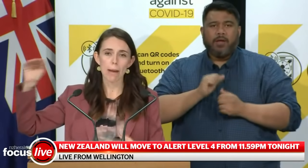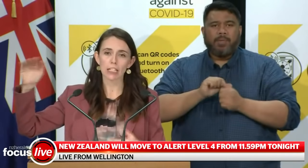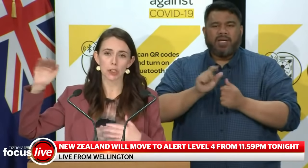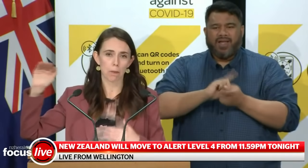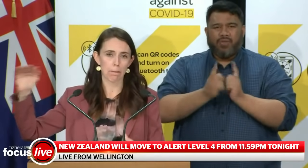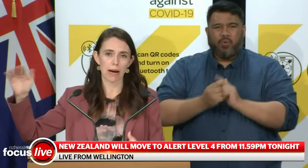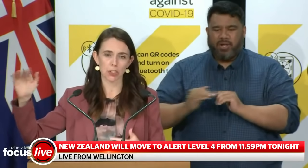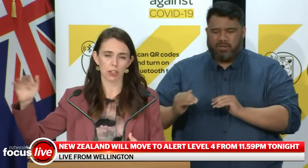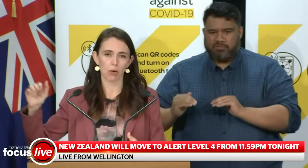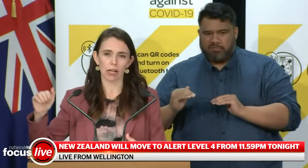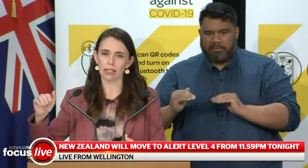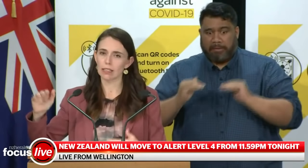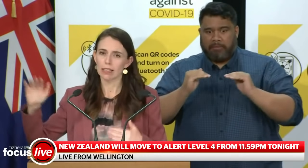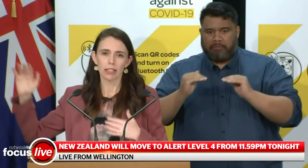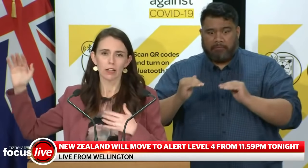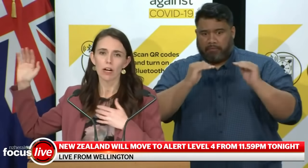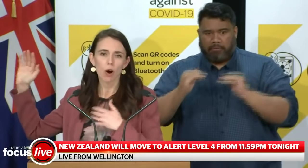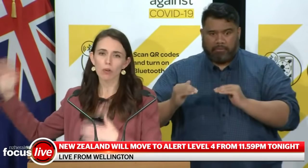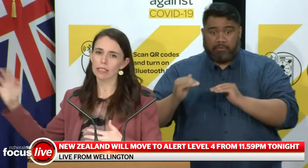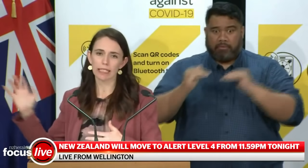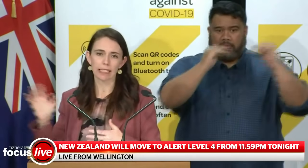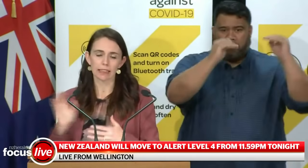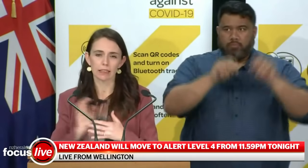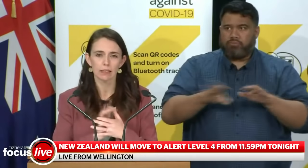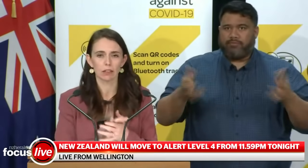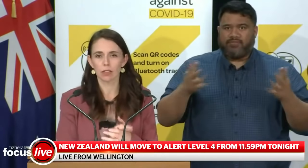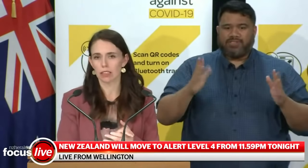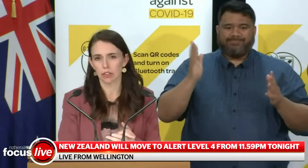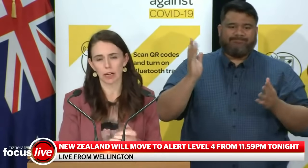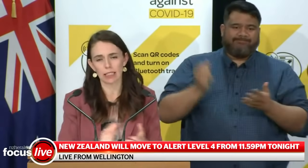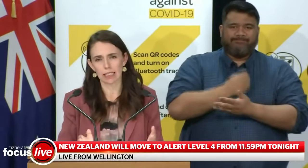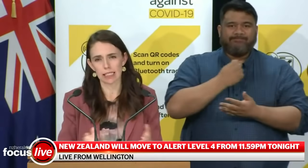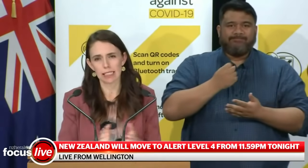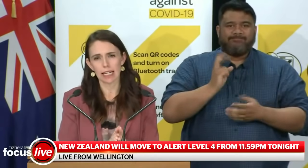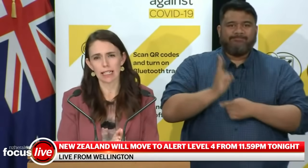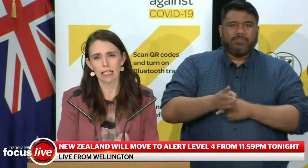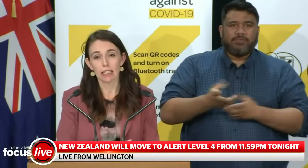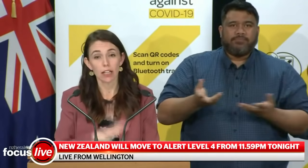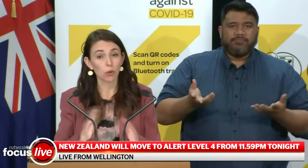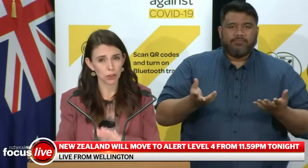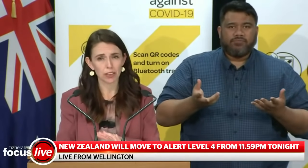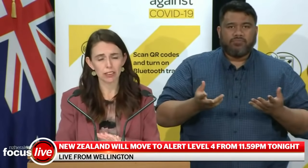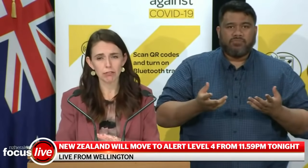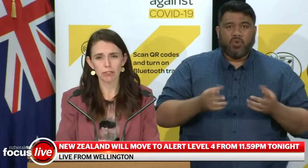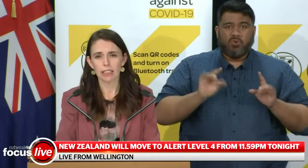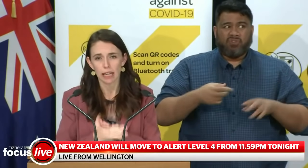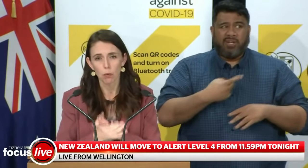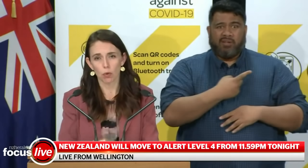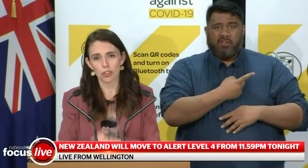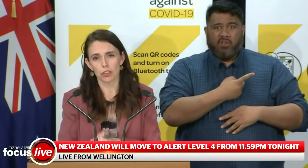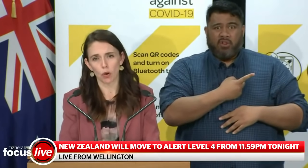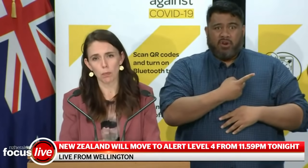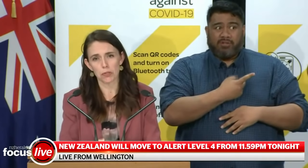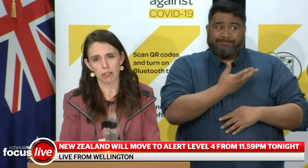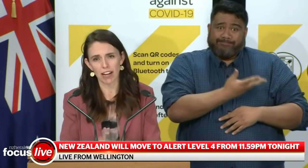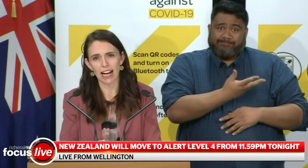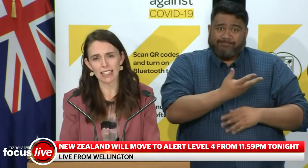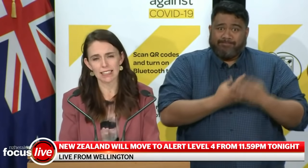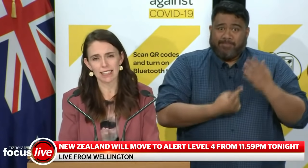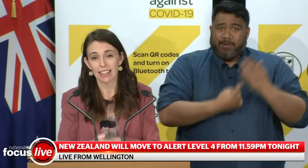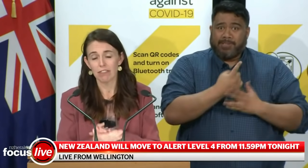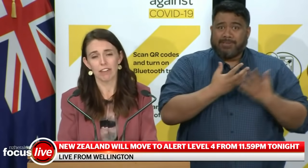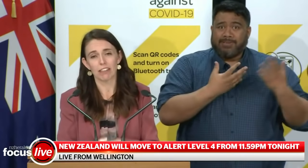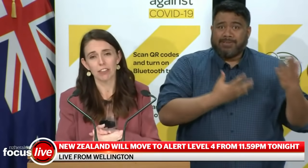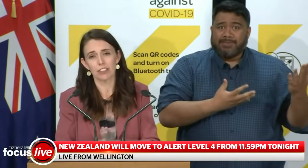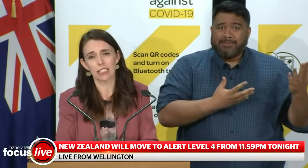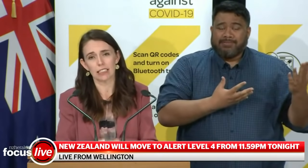for much, much longer. We only need to look at Australia to see the alternative that wasn't an option for